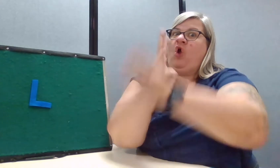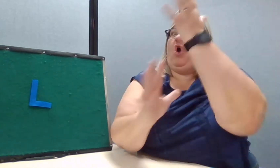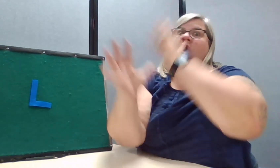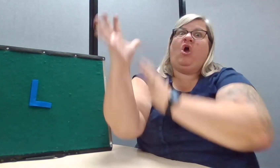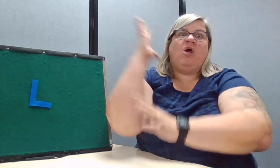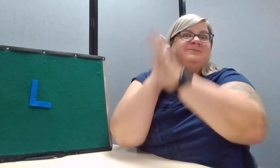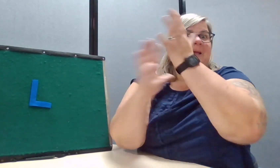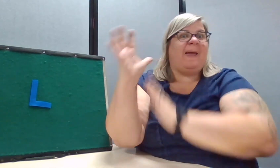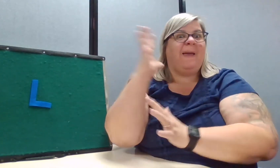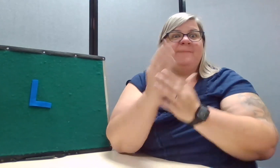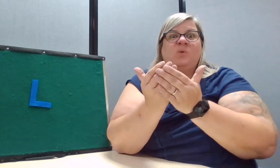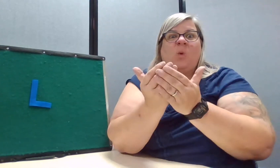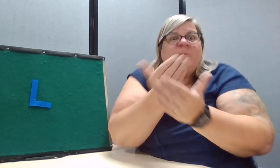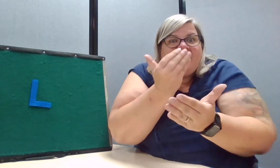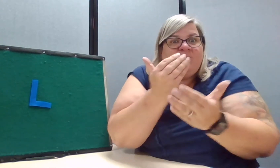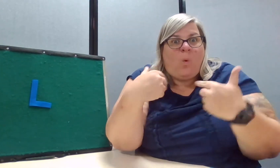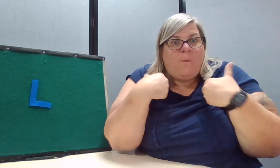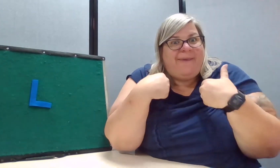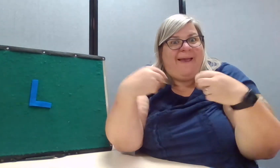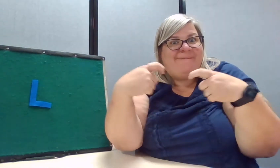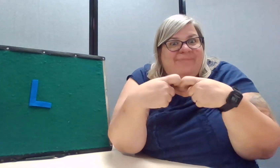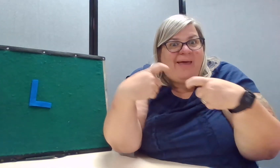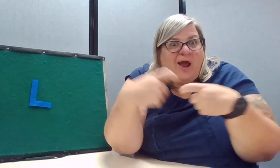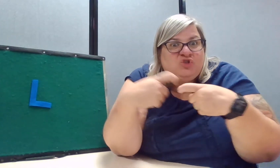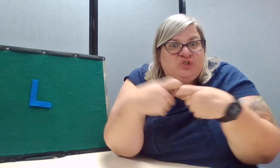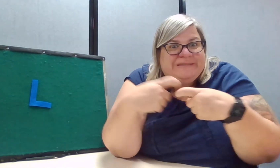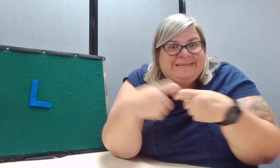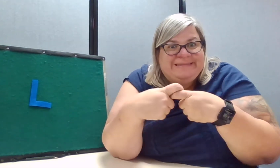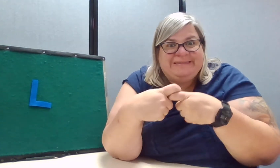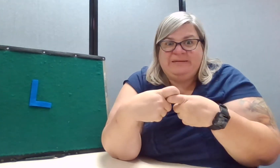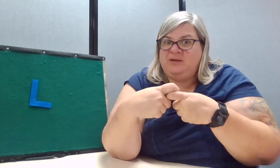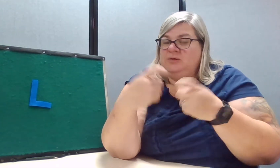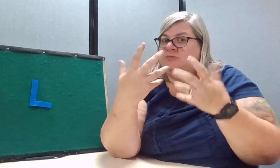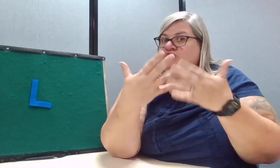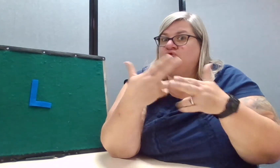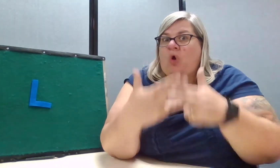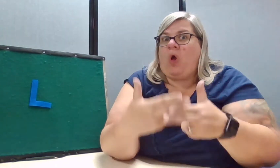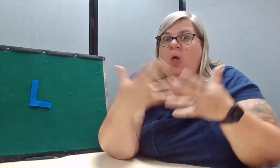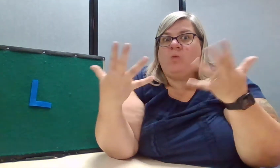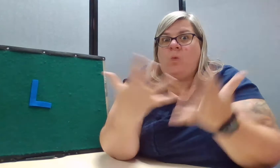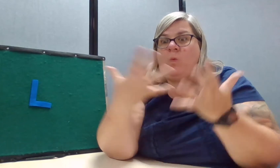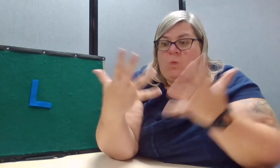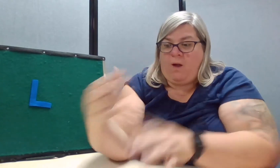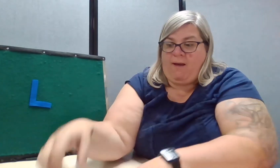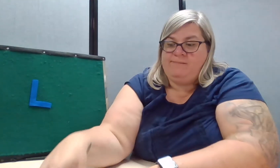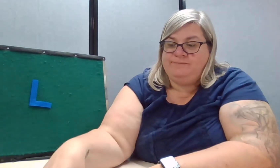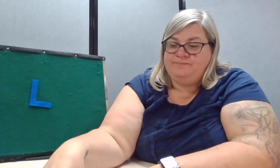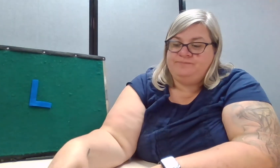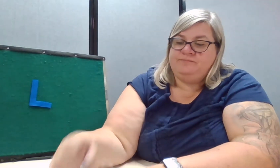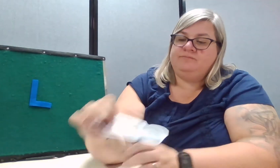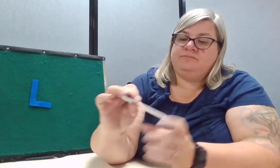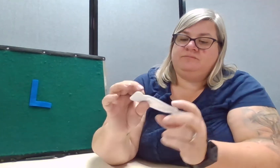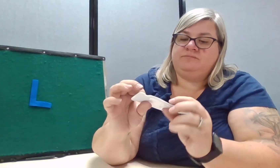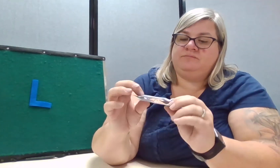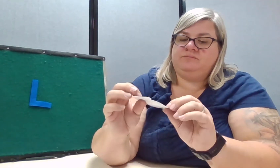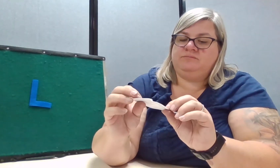used a lot, a long time ago before we had electricity. And this was called a